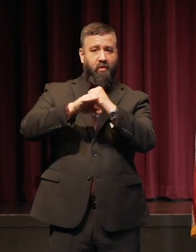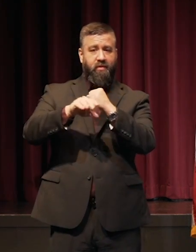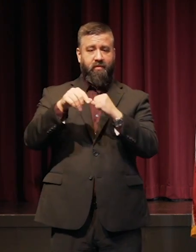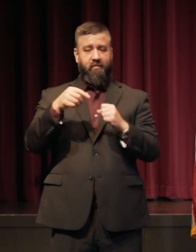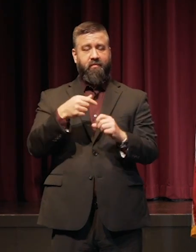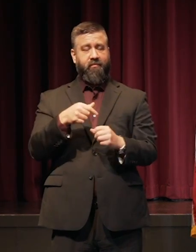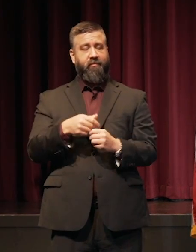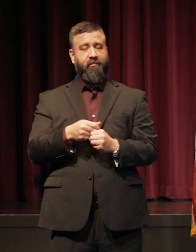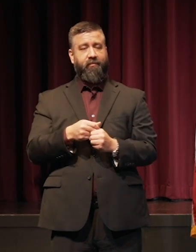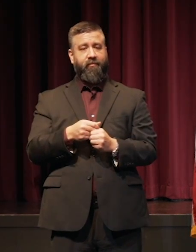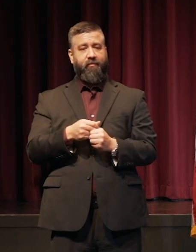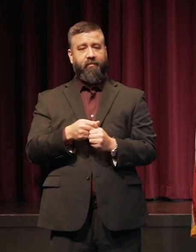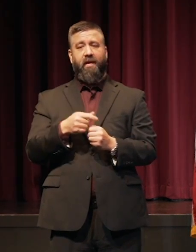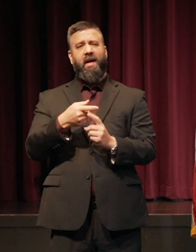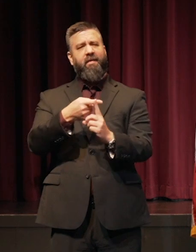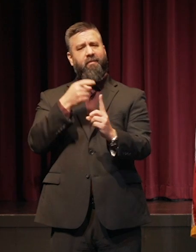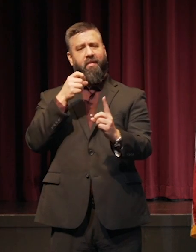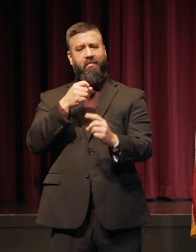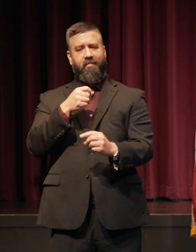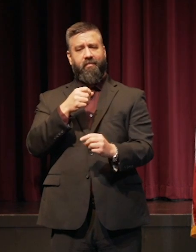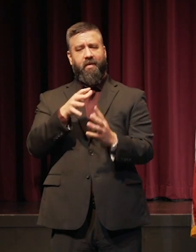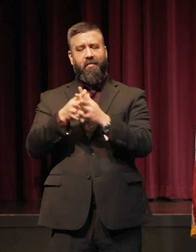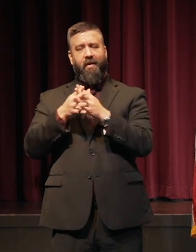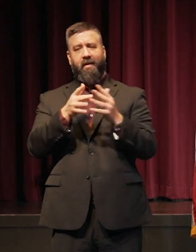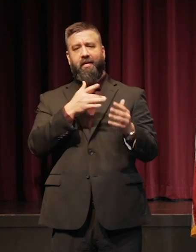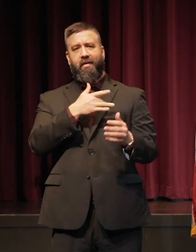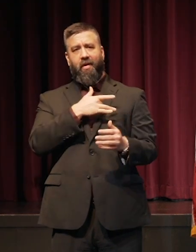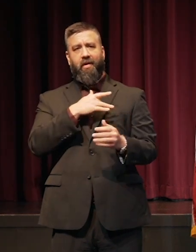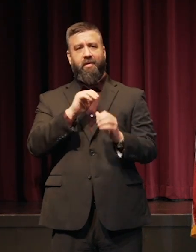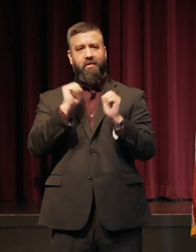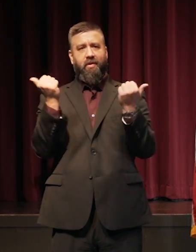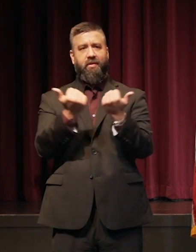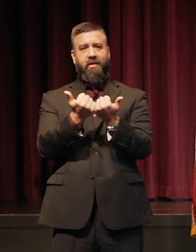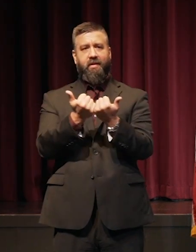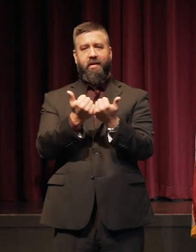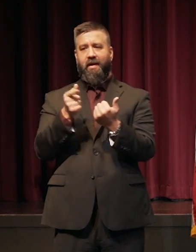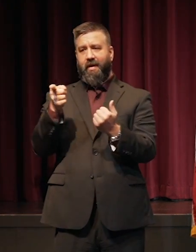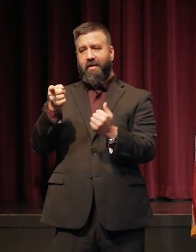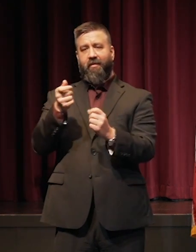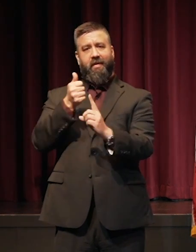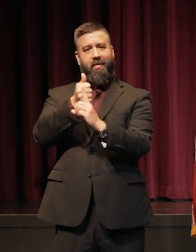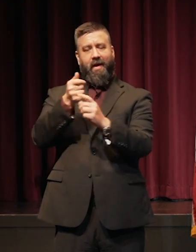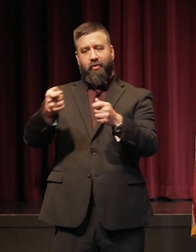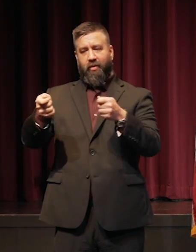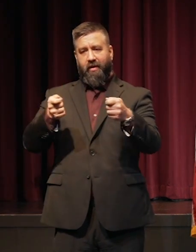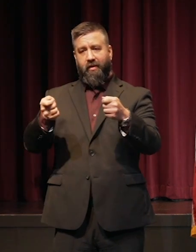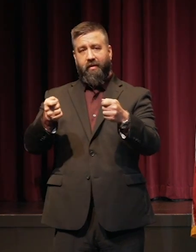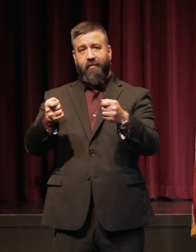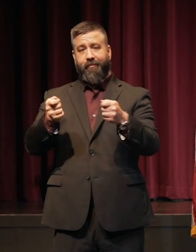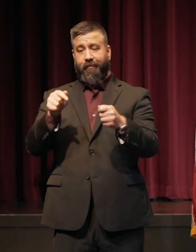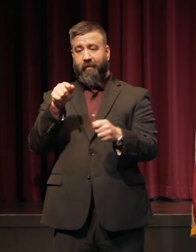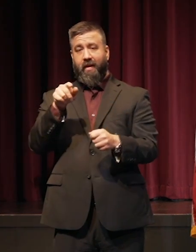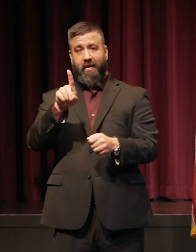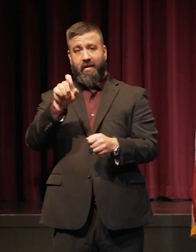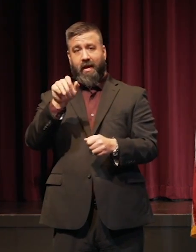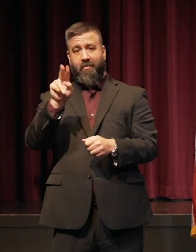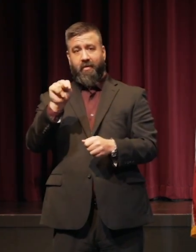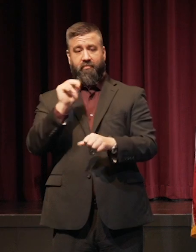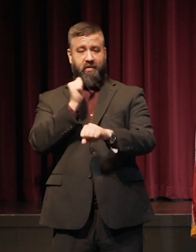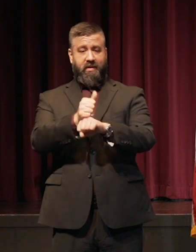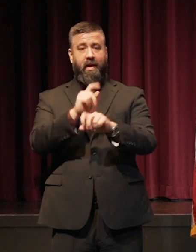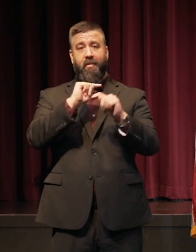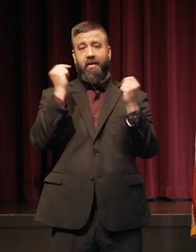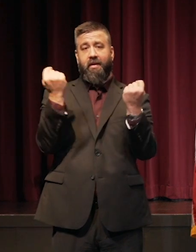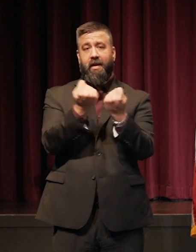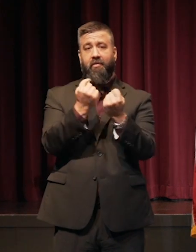Heart Association, where he served as Regional Community Impact Director. and he is putting together a team of people who will help us